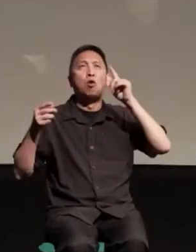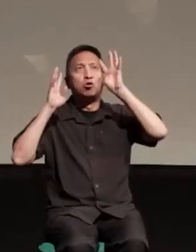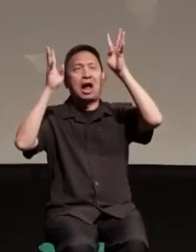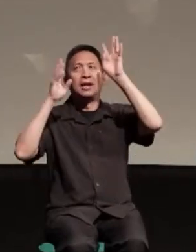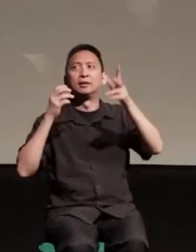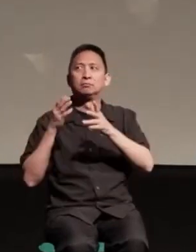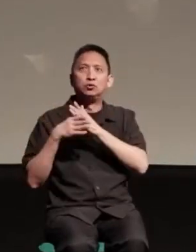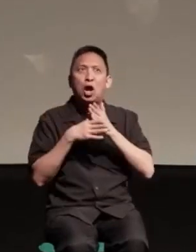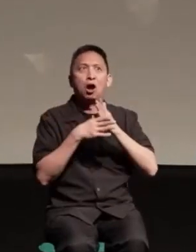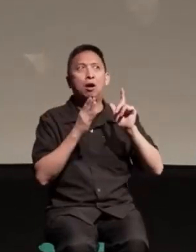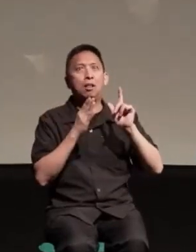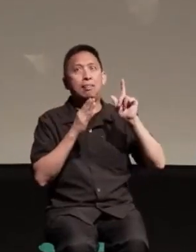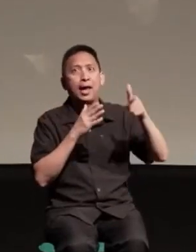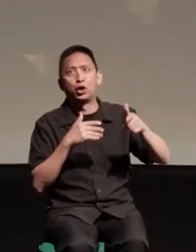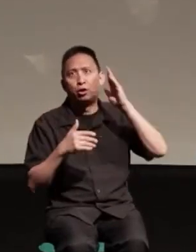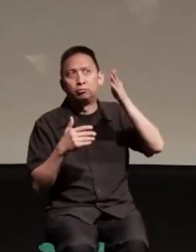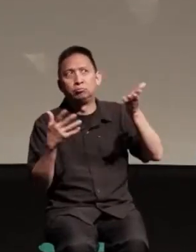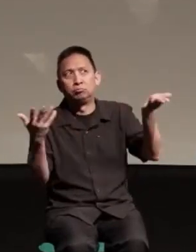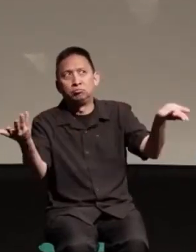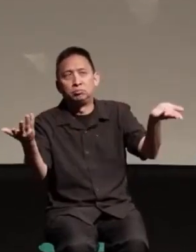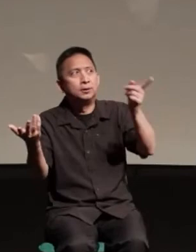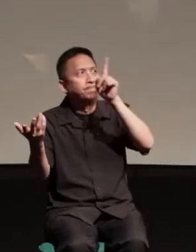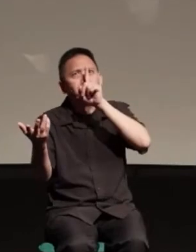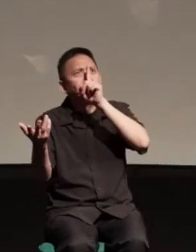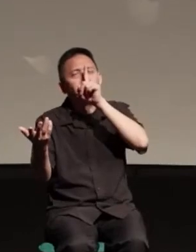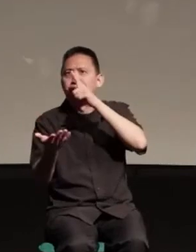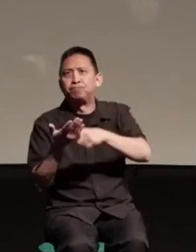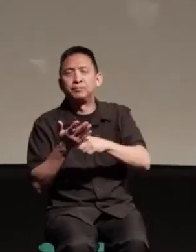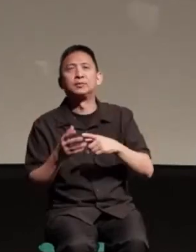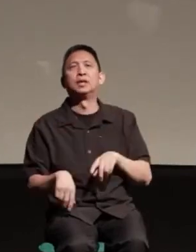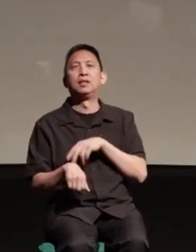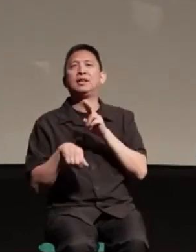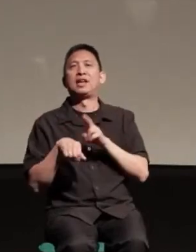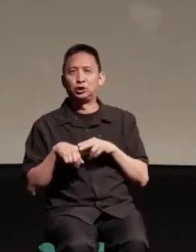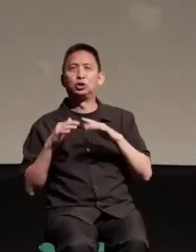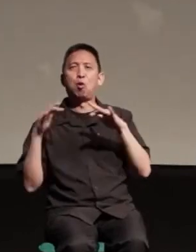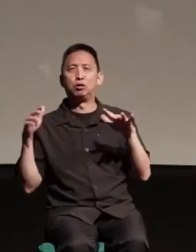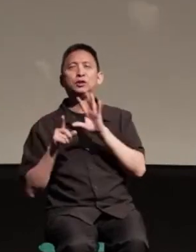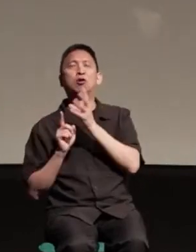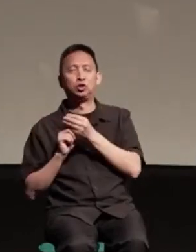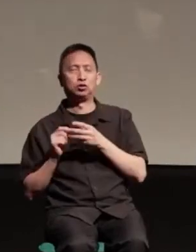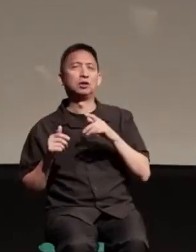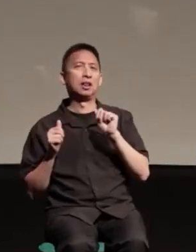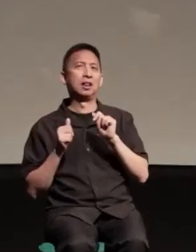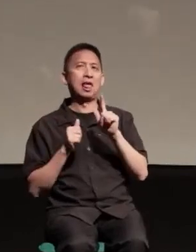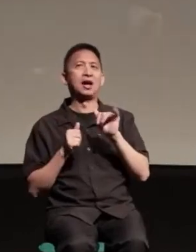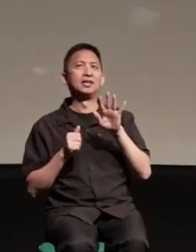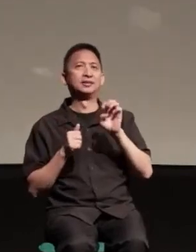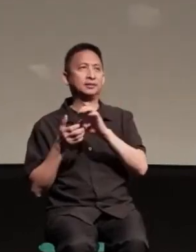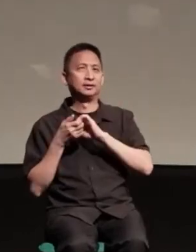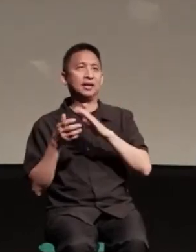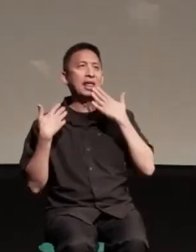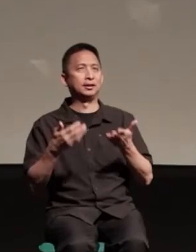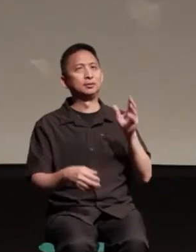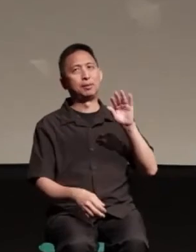future. And I mean, the Alliance has been looking at this for a few years. Thank you to MacArthur Foundation for helping us